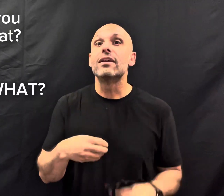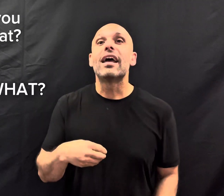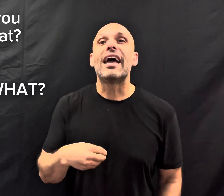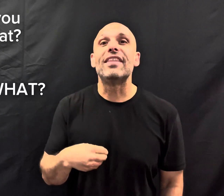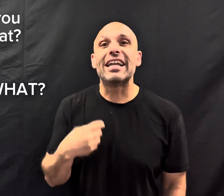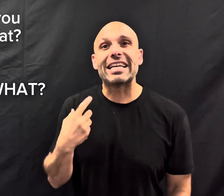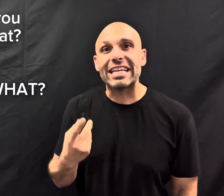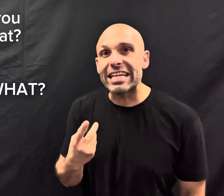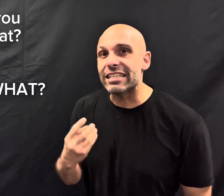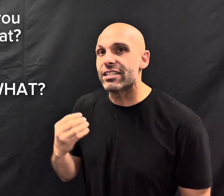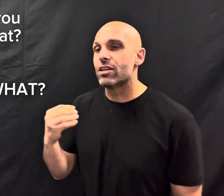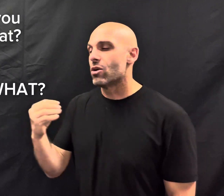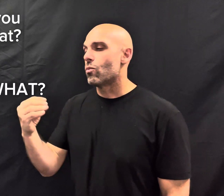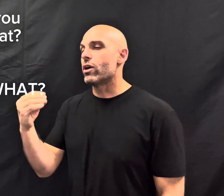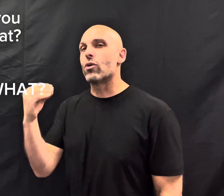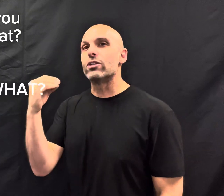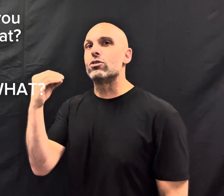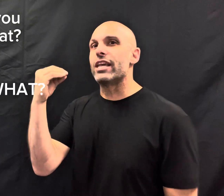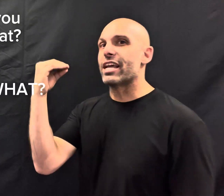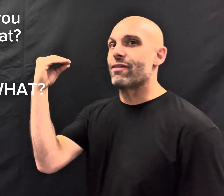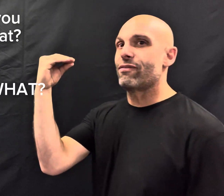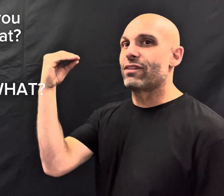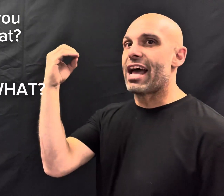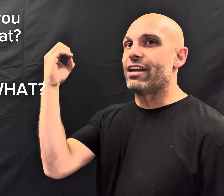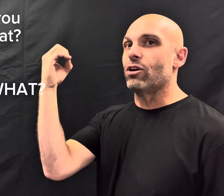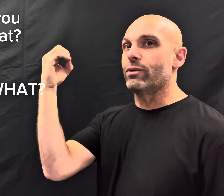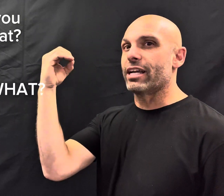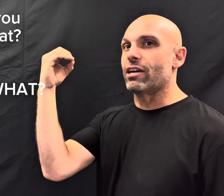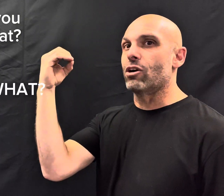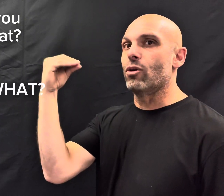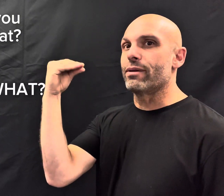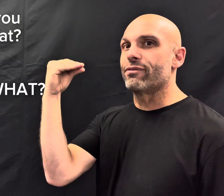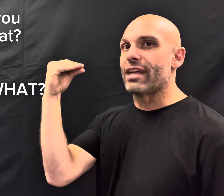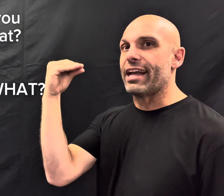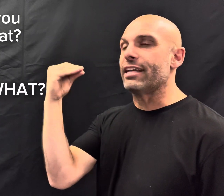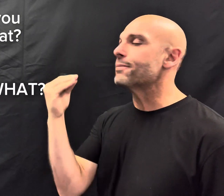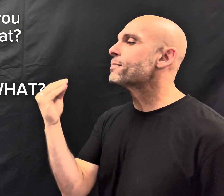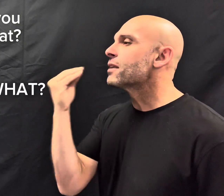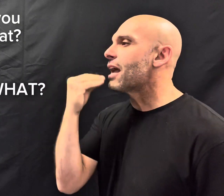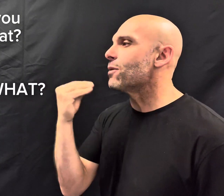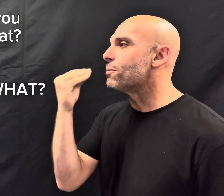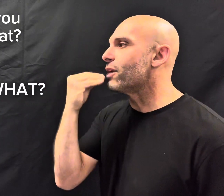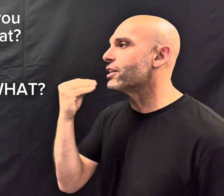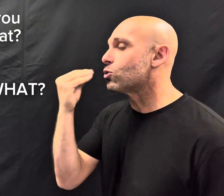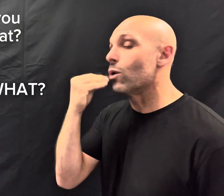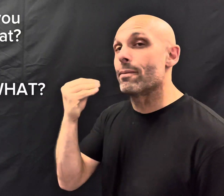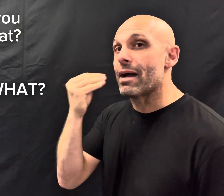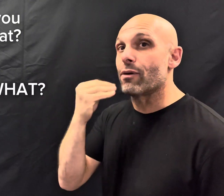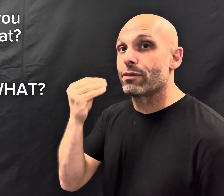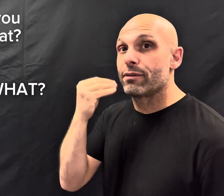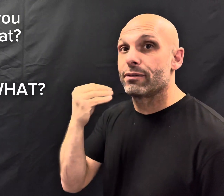And then eat, we are going to take a flat O, we got our O and we flatten it, and we bring it to our mouth,